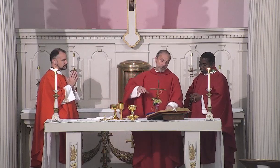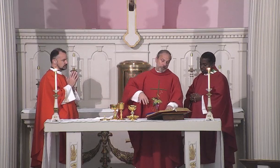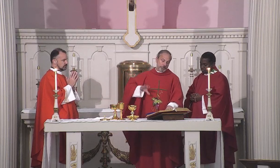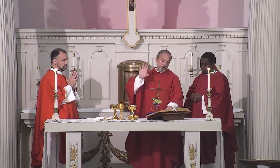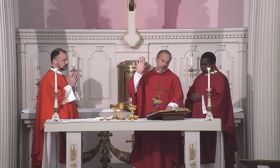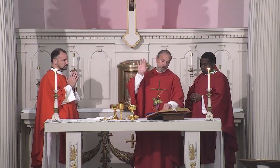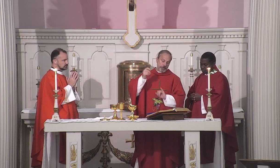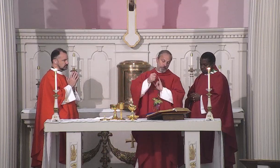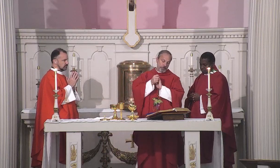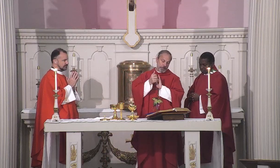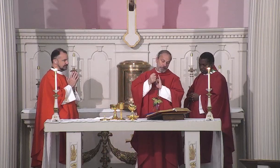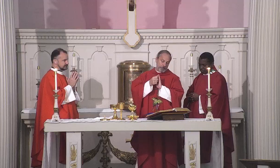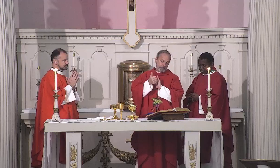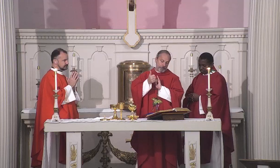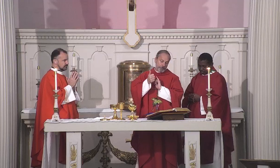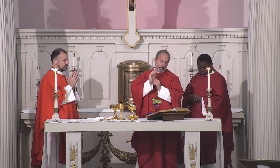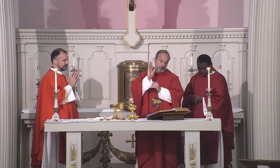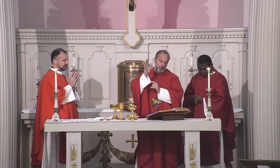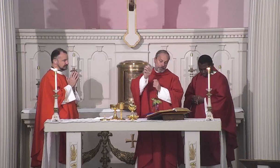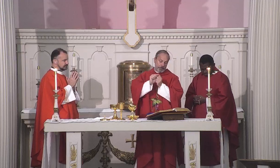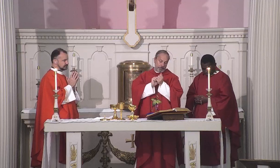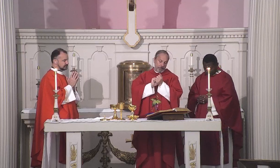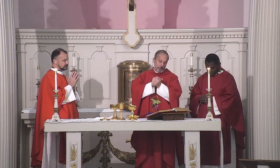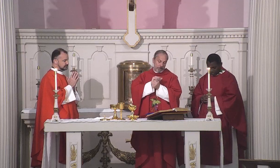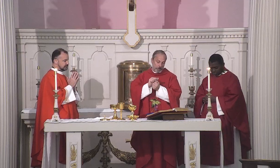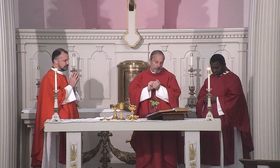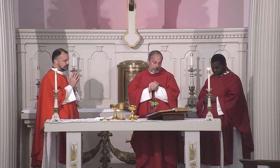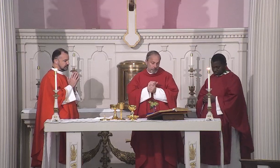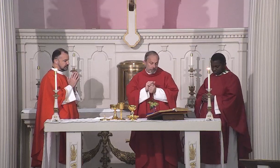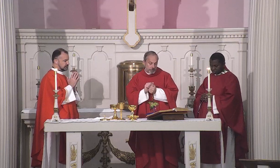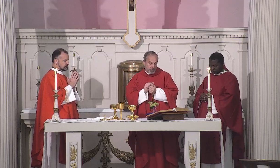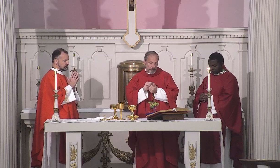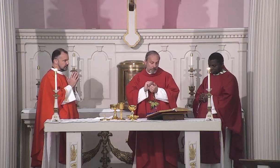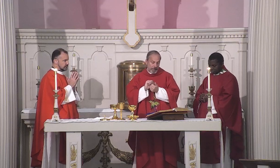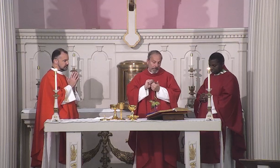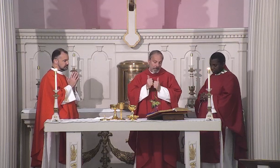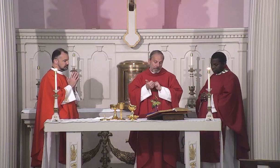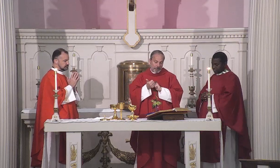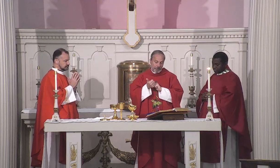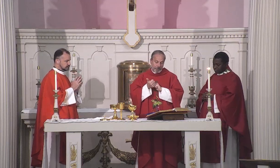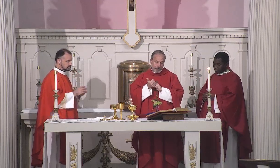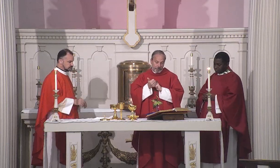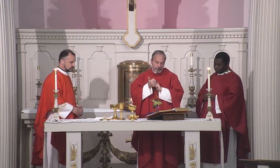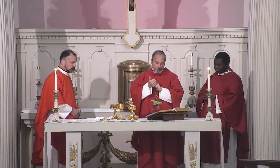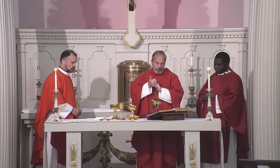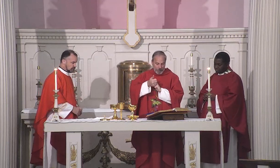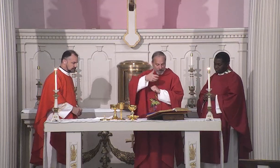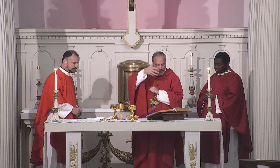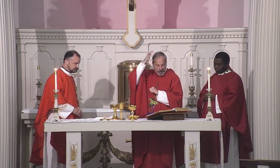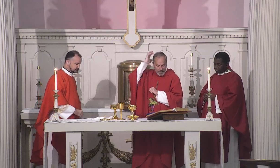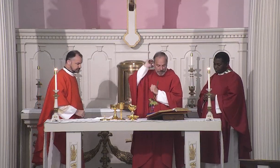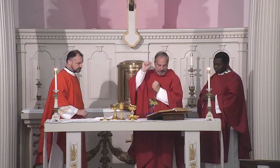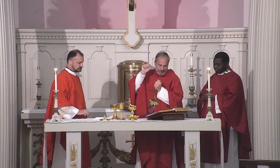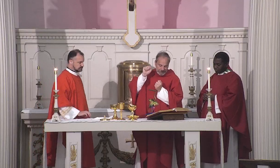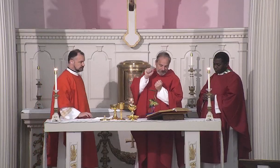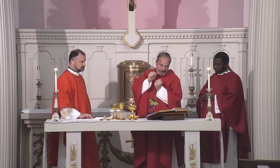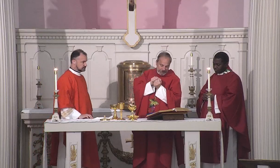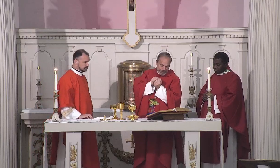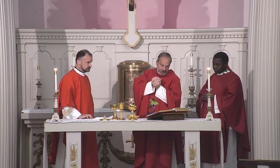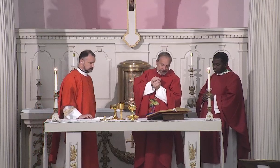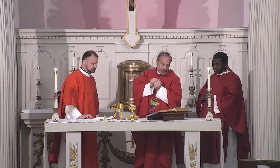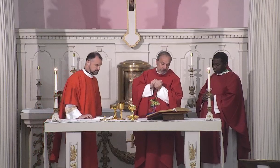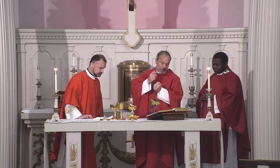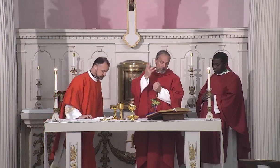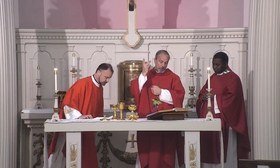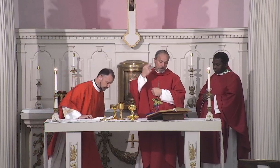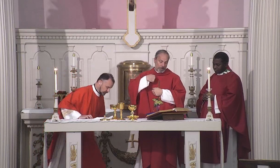I am the wheat of Christ to be ground by the teeth of beasts, that I may